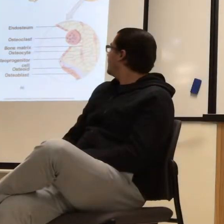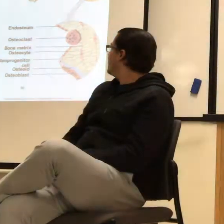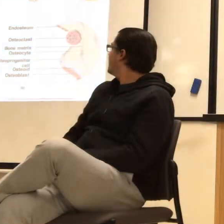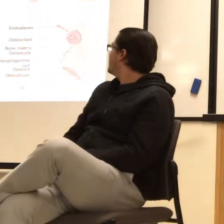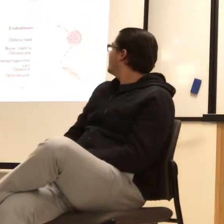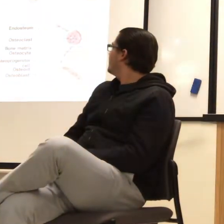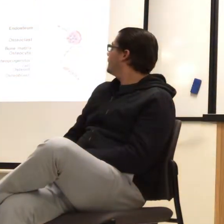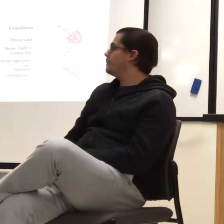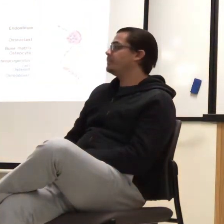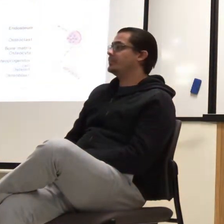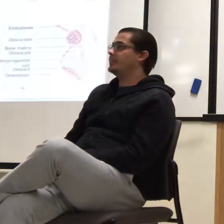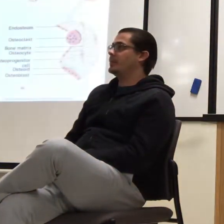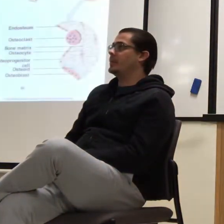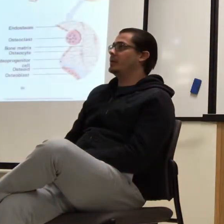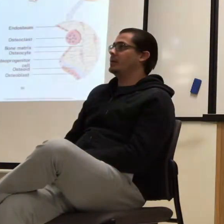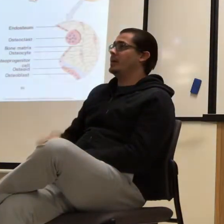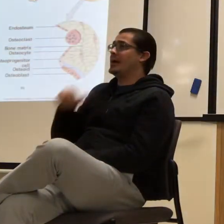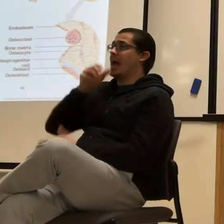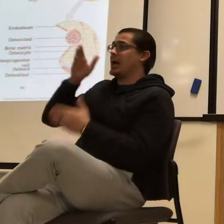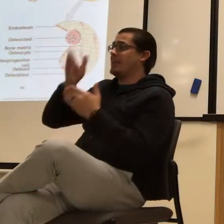So it's an incomplete layer with